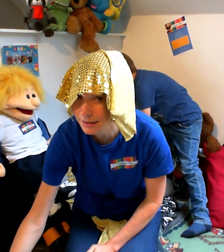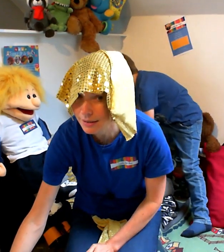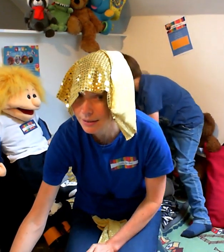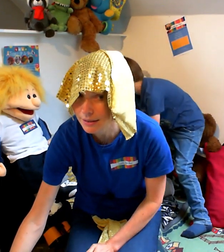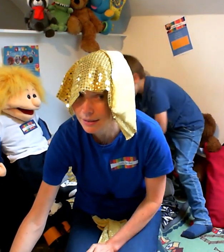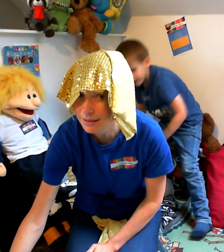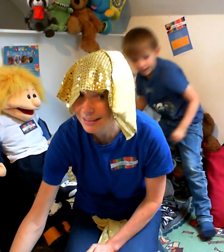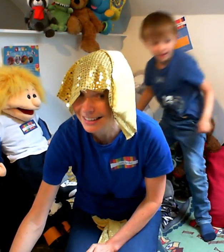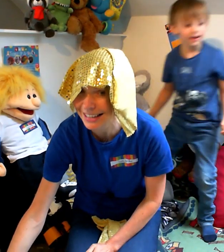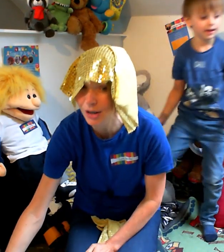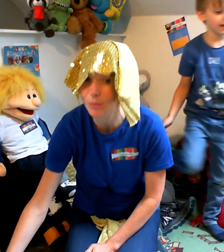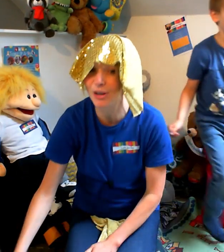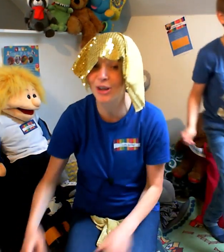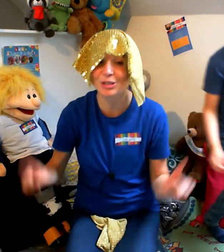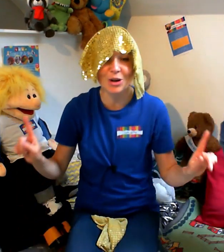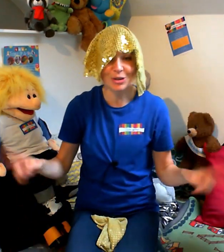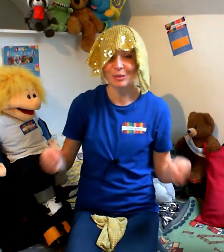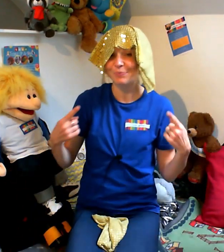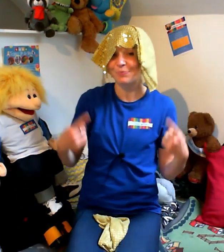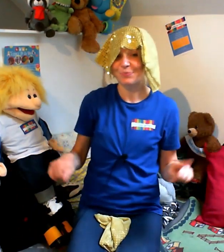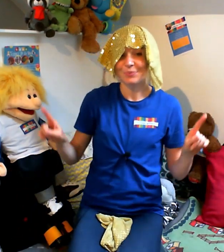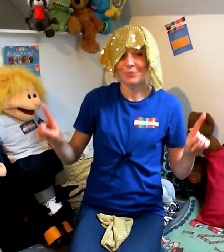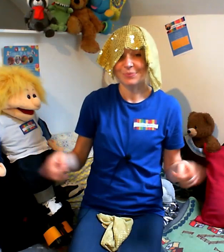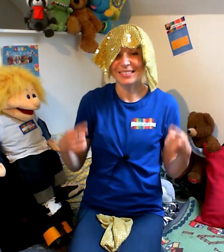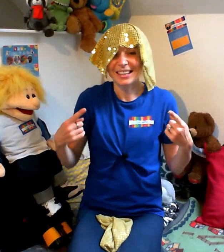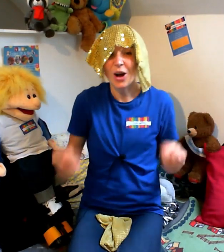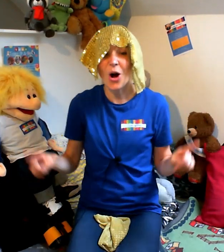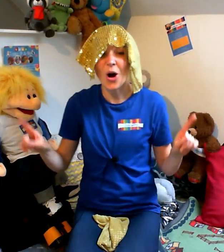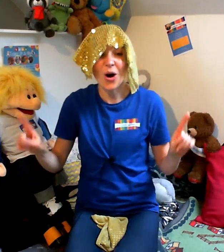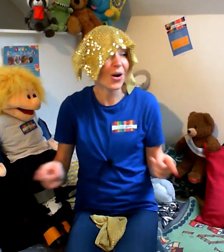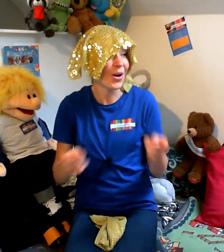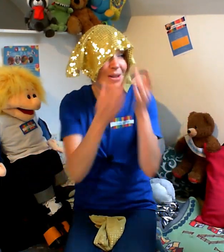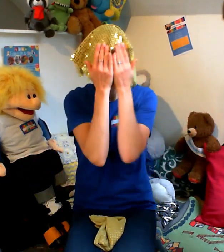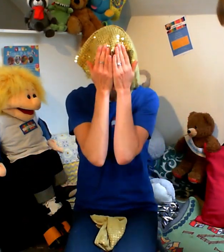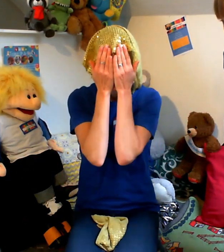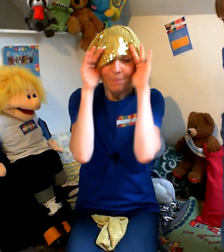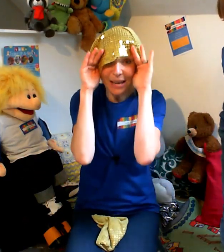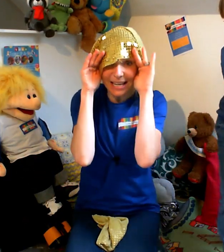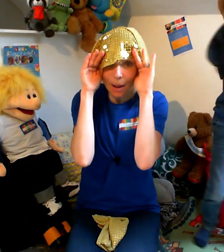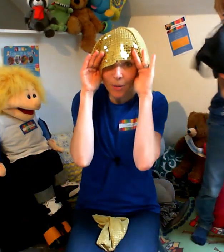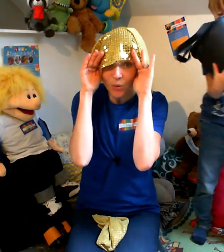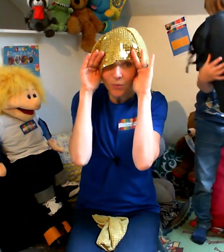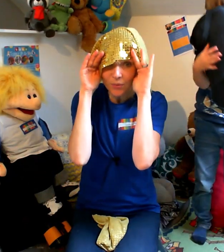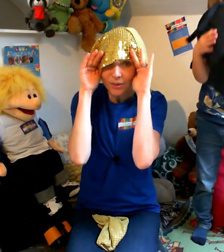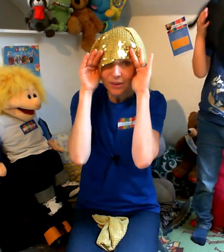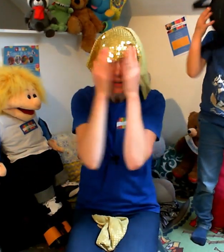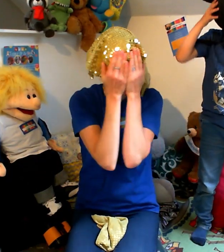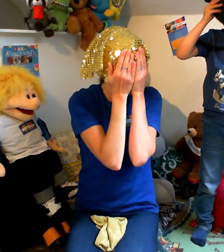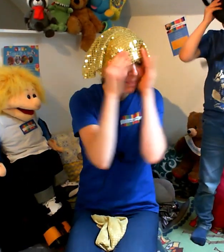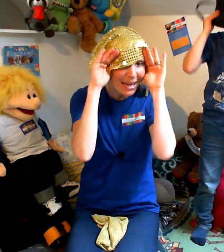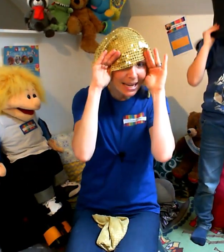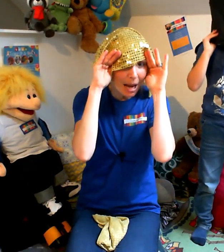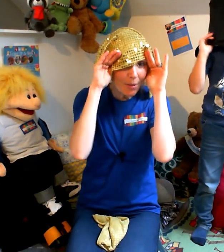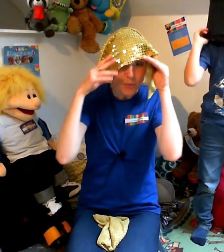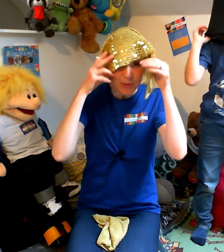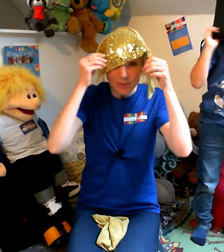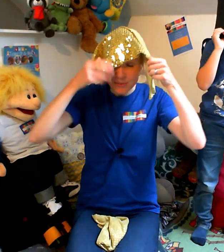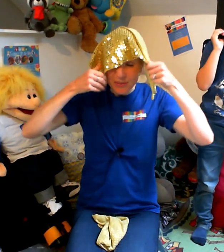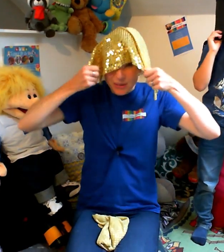want blue. Here comes our song. Oh, peekaboo, peekaboo,